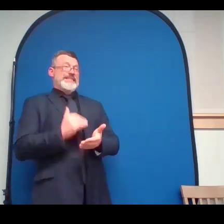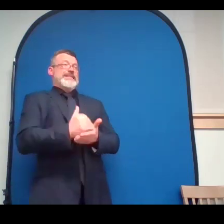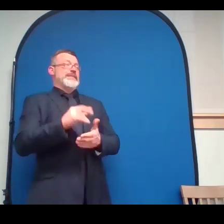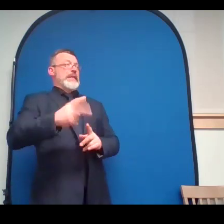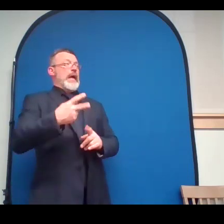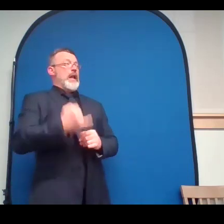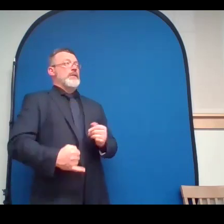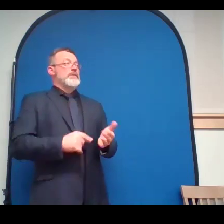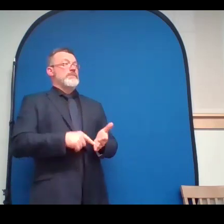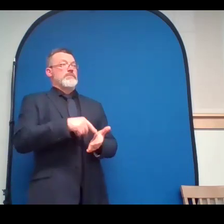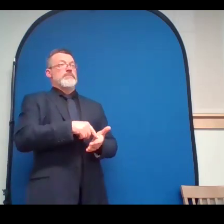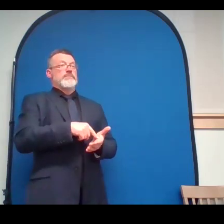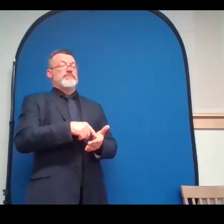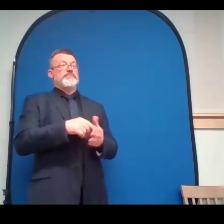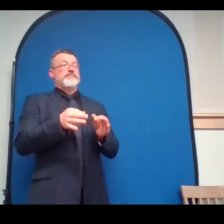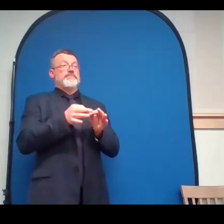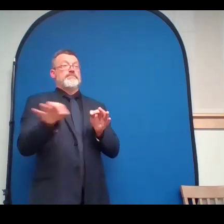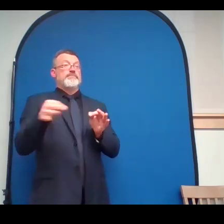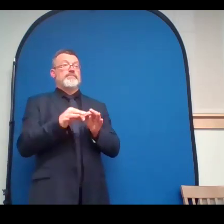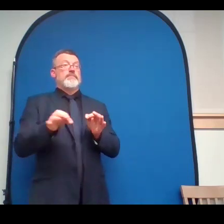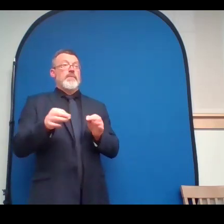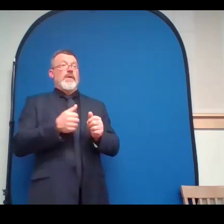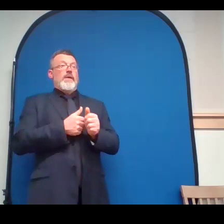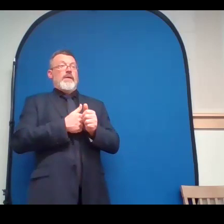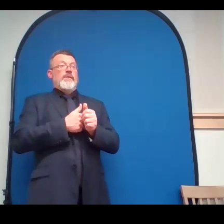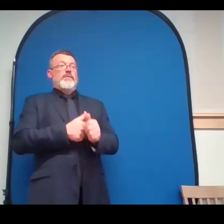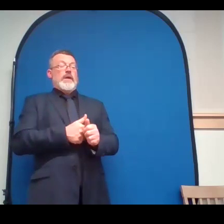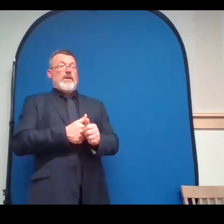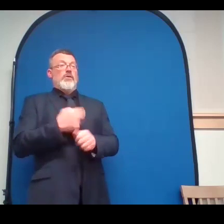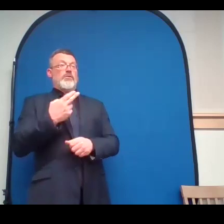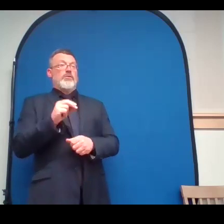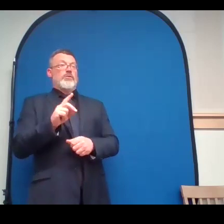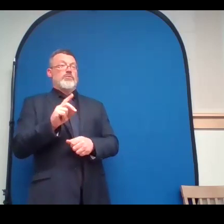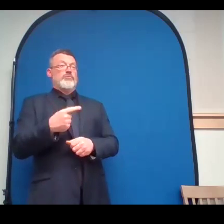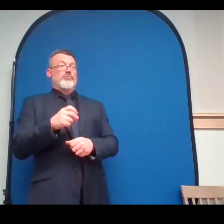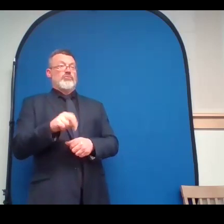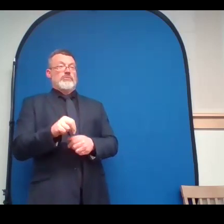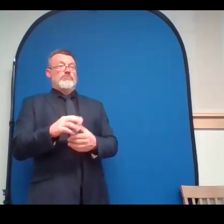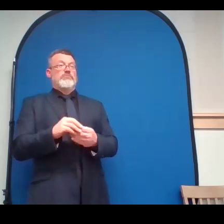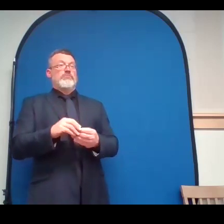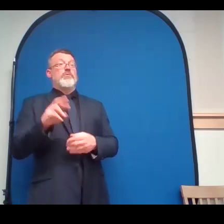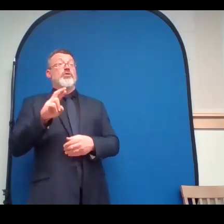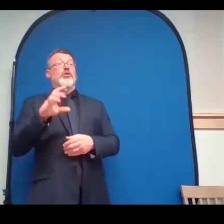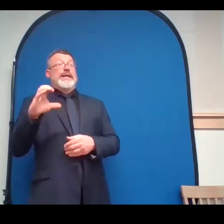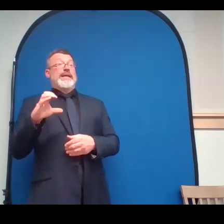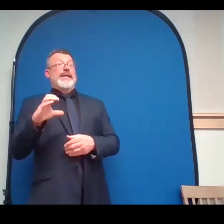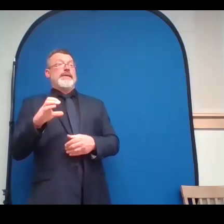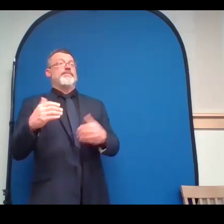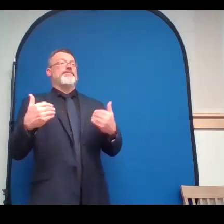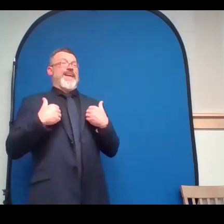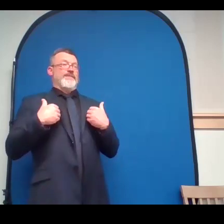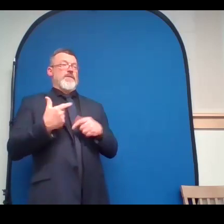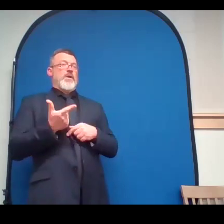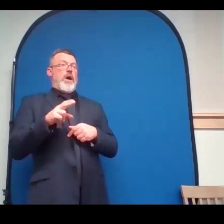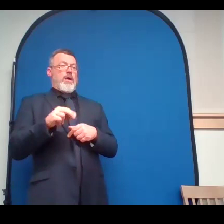it says, according to Hodgson, Hart said he has guns and is going to shoot up the drill center at Saco and other